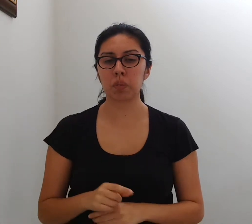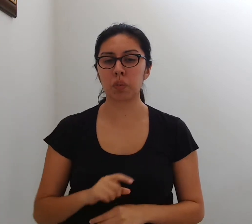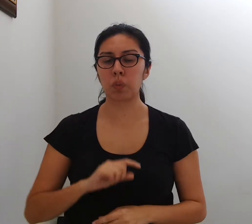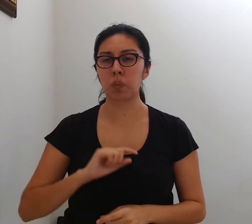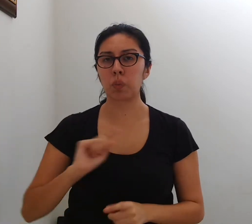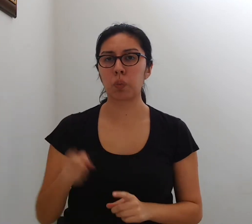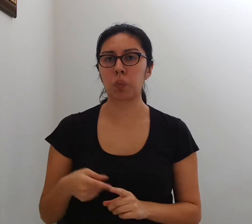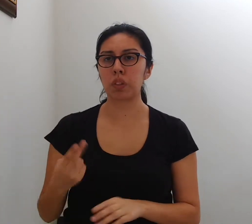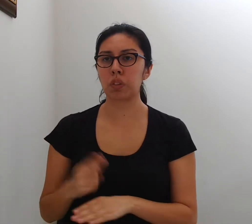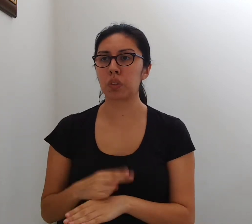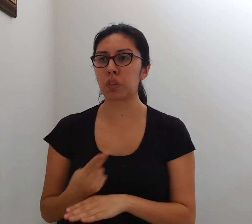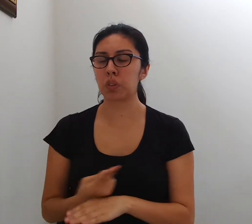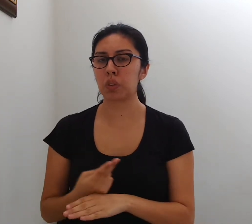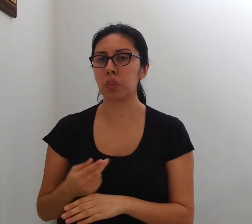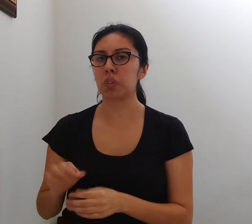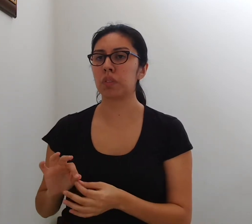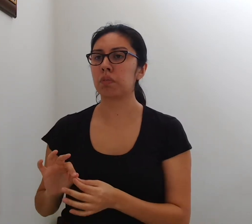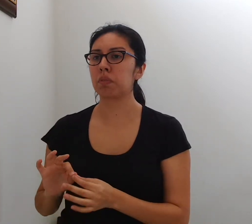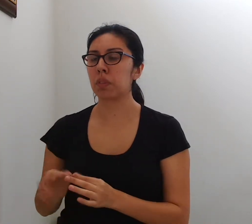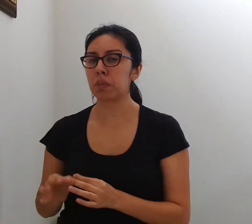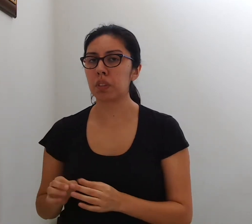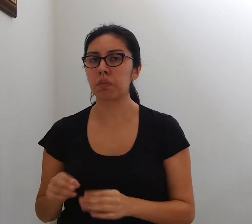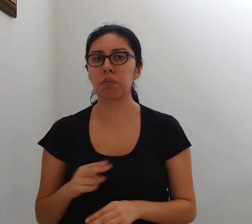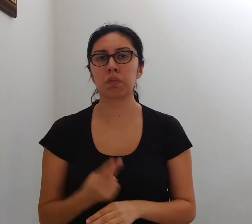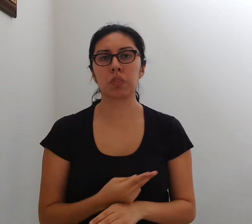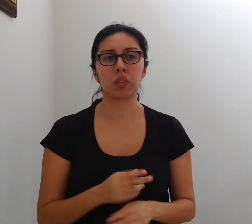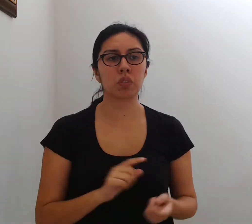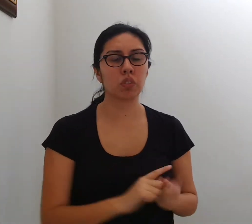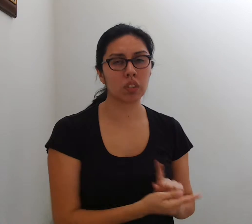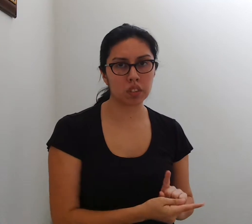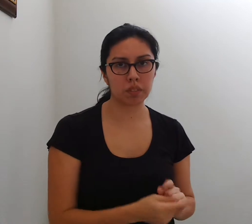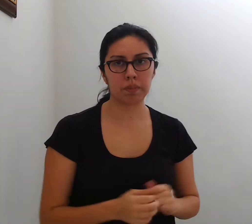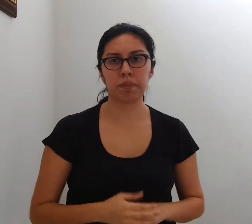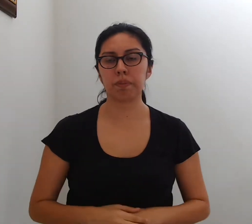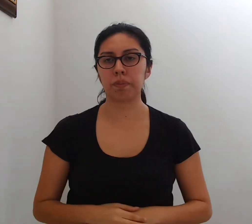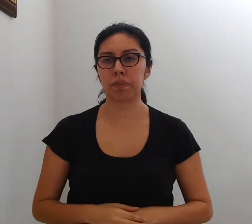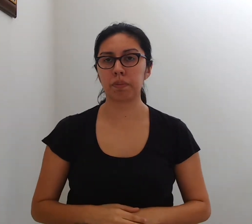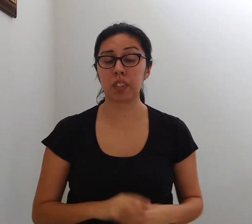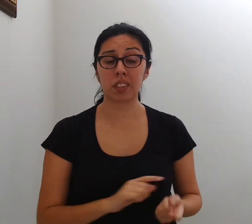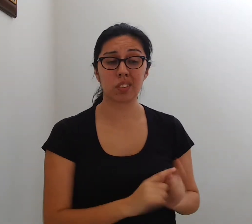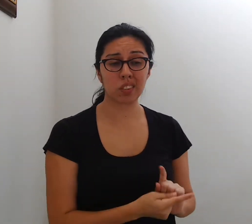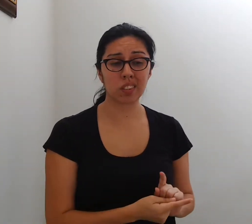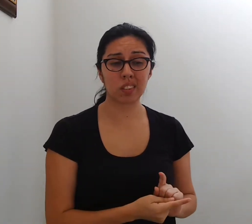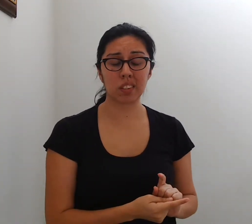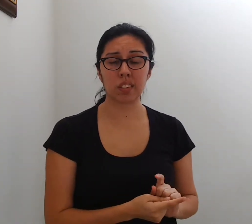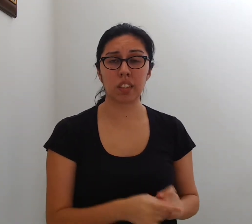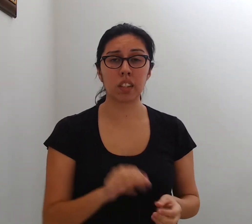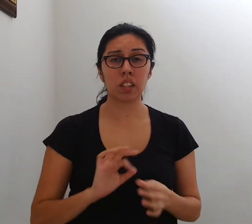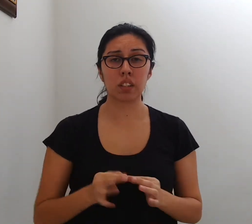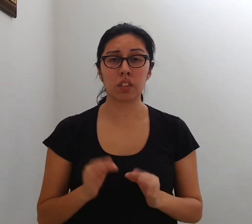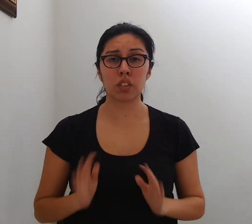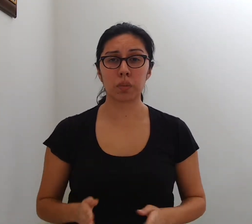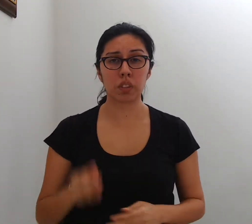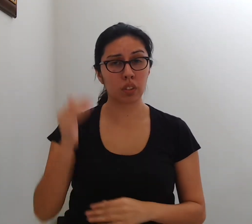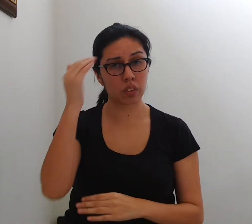interpreting and translating. When translating, the interpreter is recognizing that the deaf person